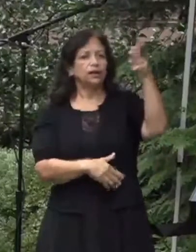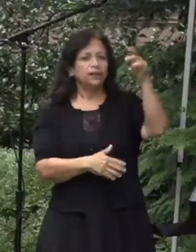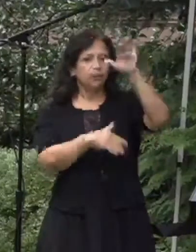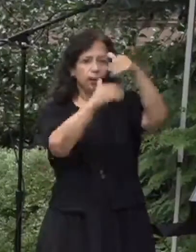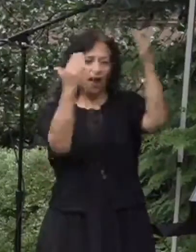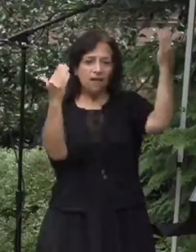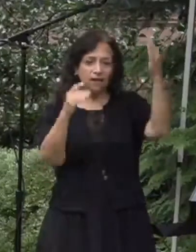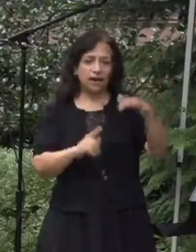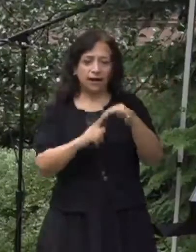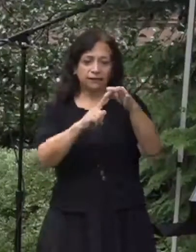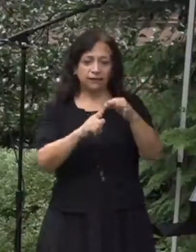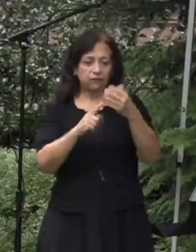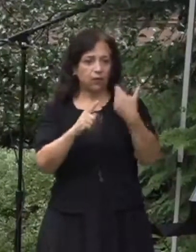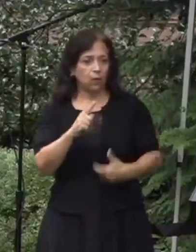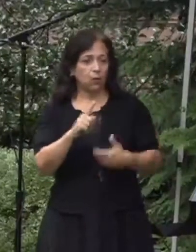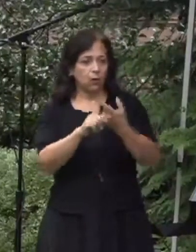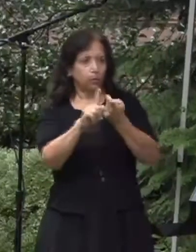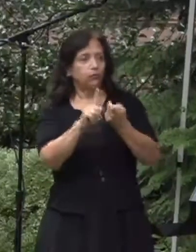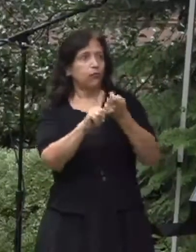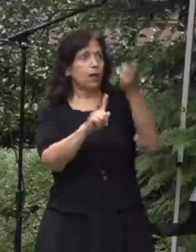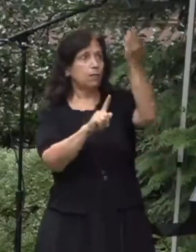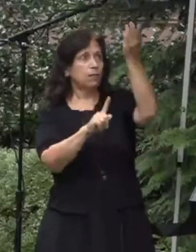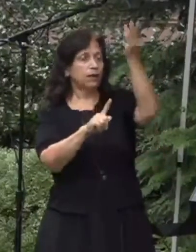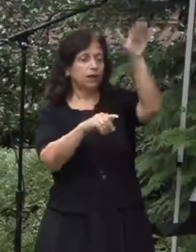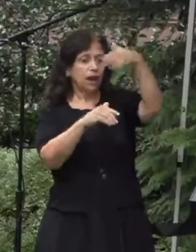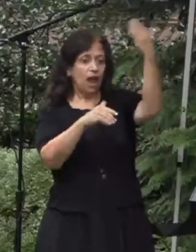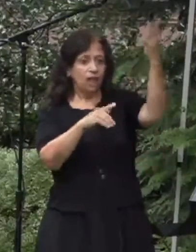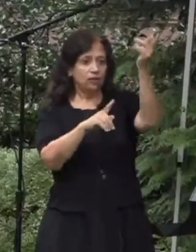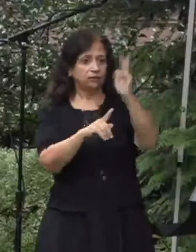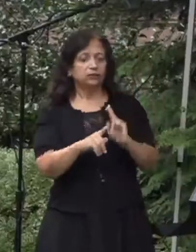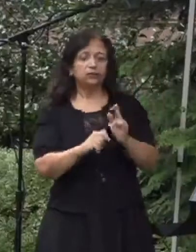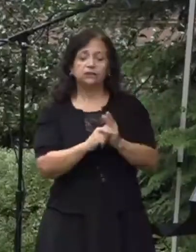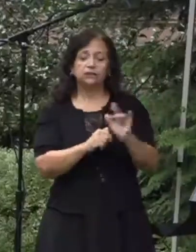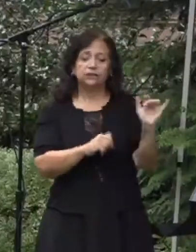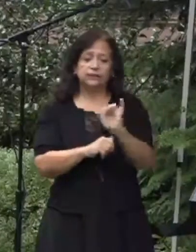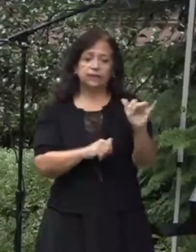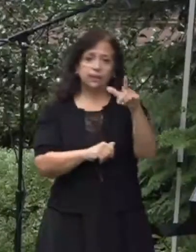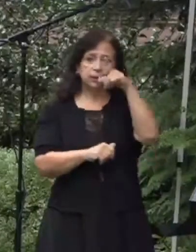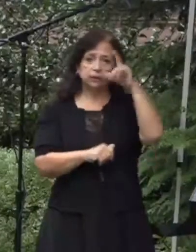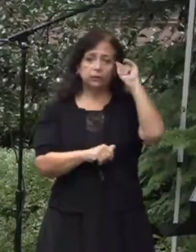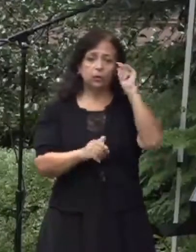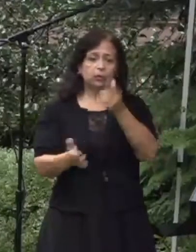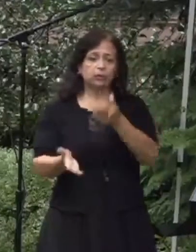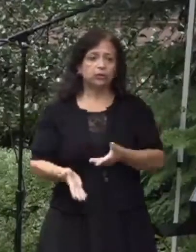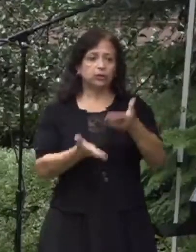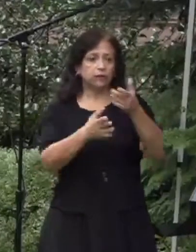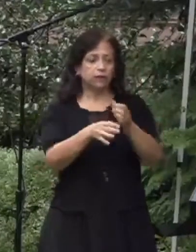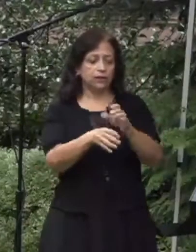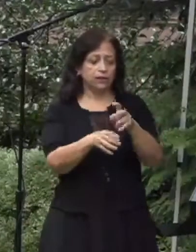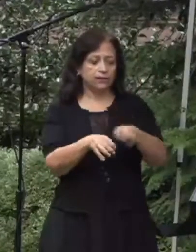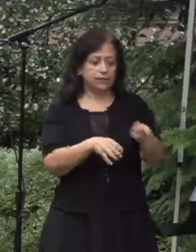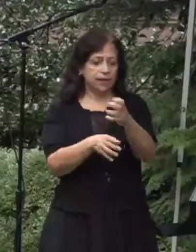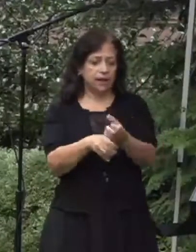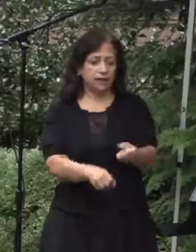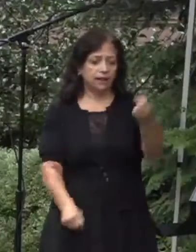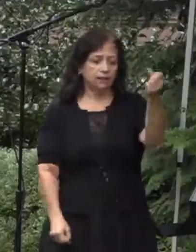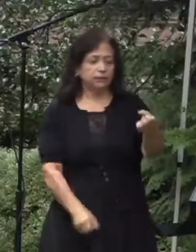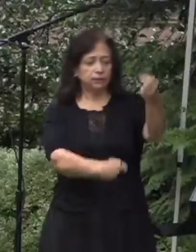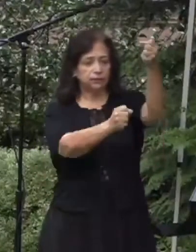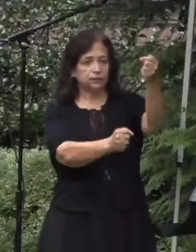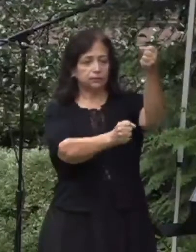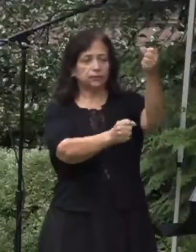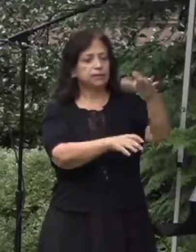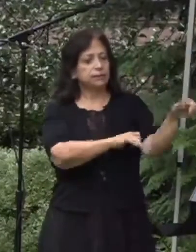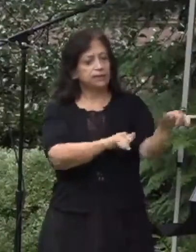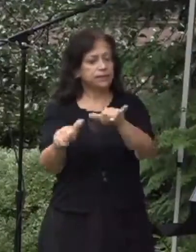who descended from heaven. And just as Moses lifted up the serpent in the wilderness, so must the Son of